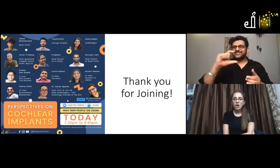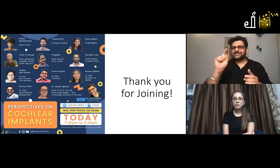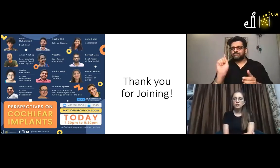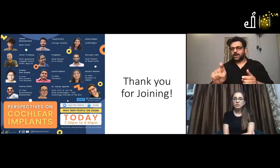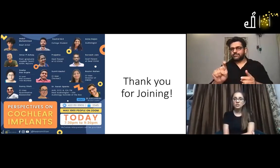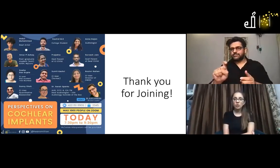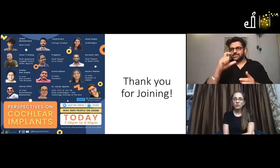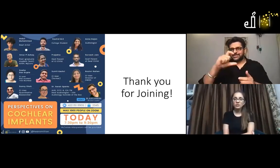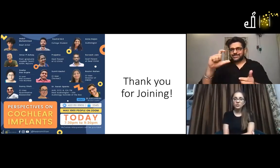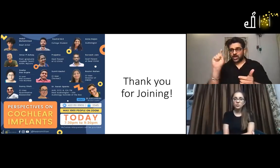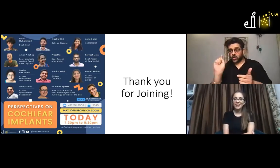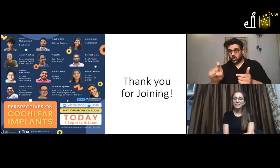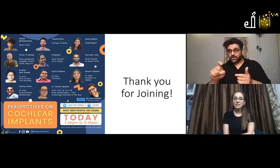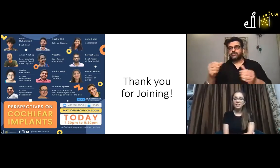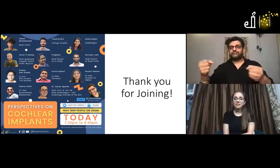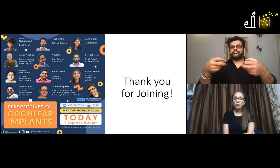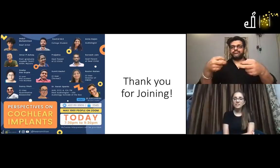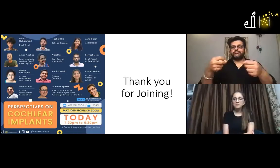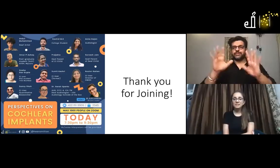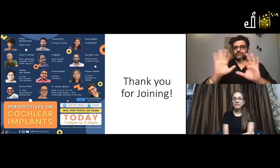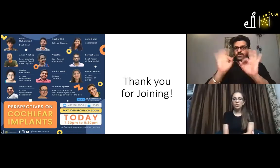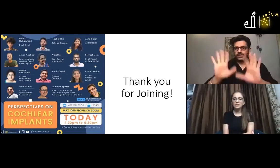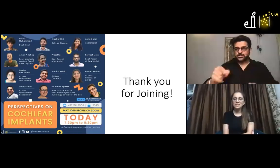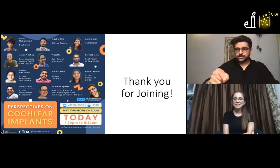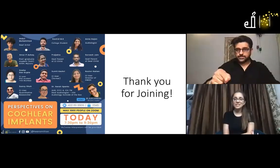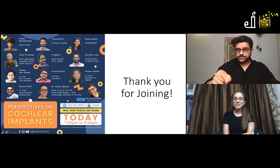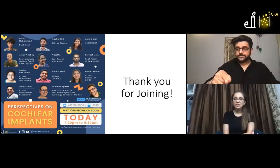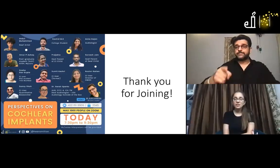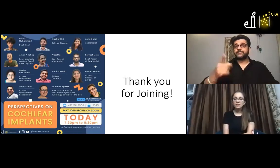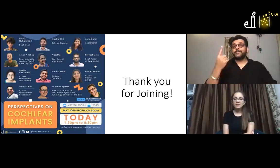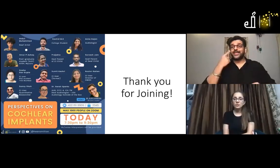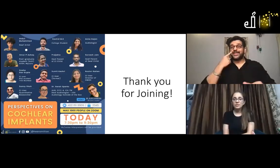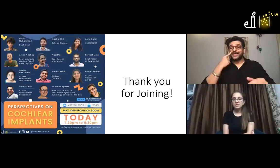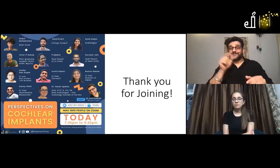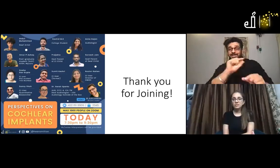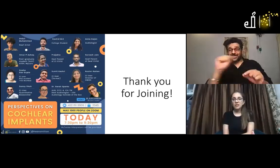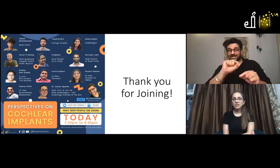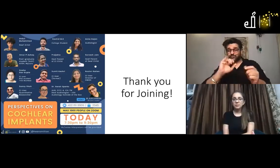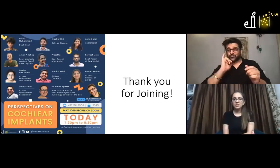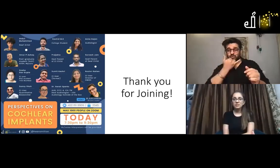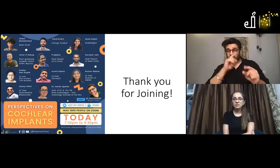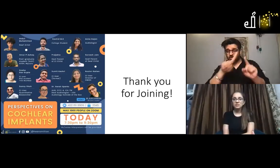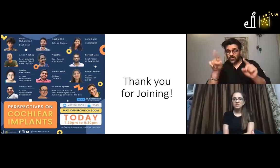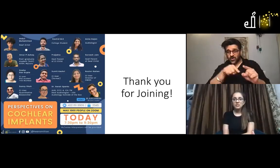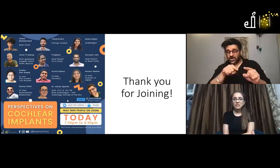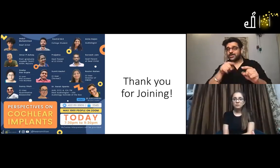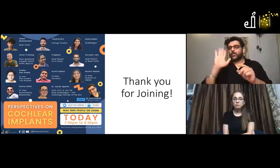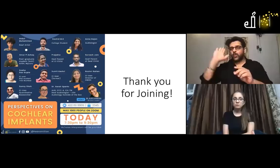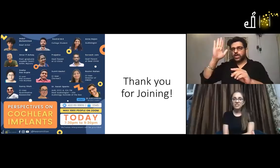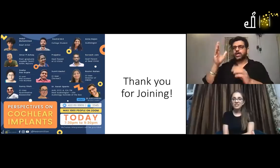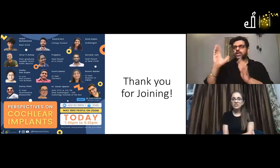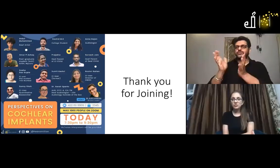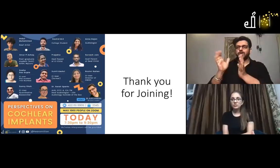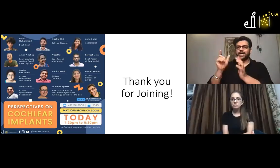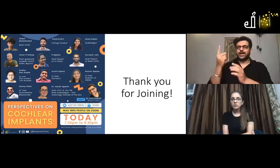know how to turn it on, you can. Otherwise, please click on CC, then the transcript will start coming. If you